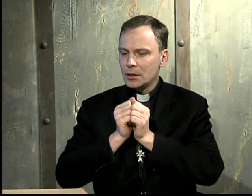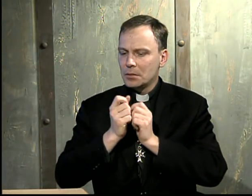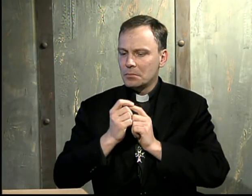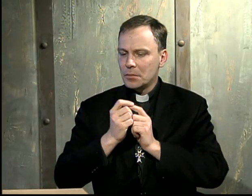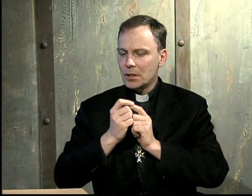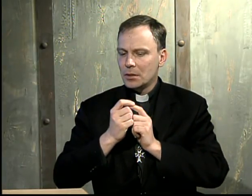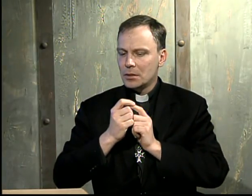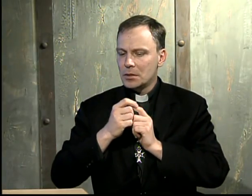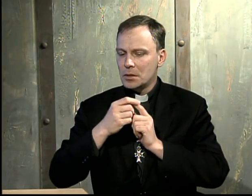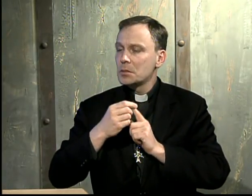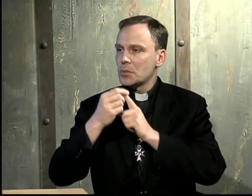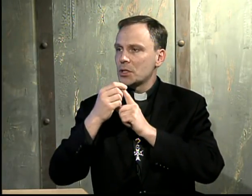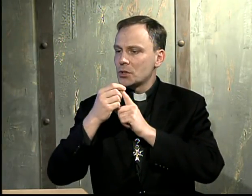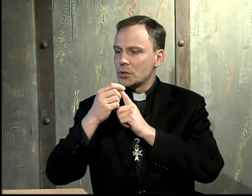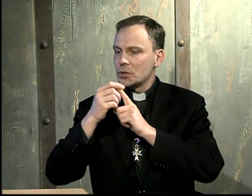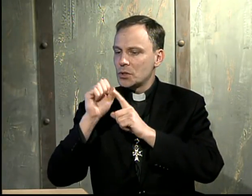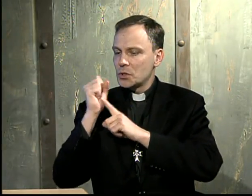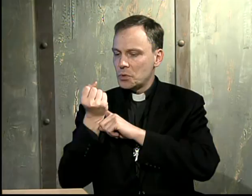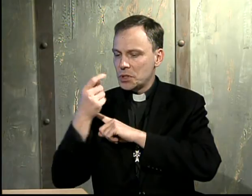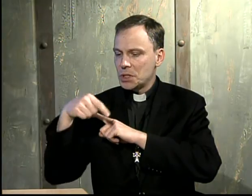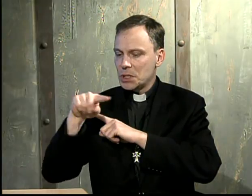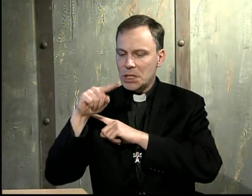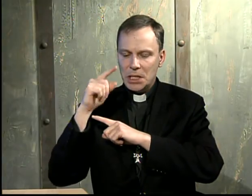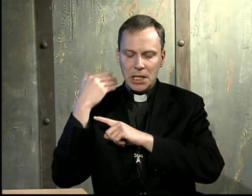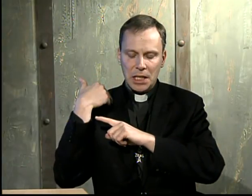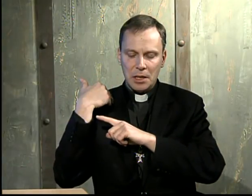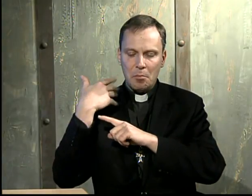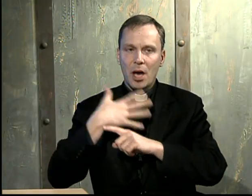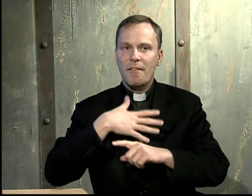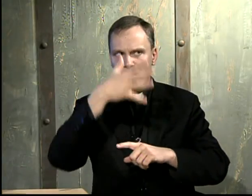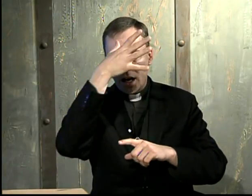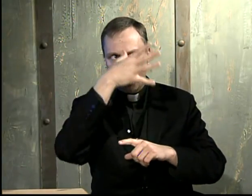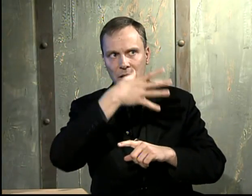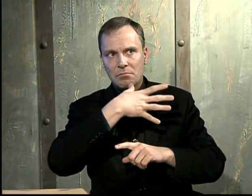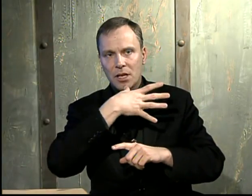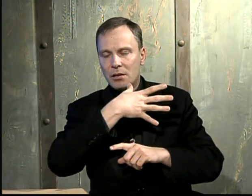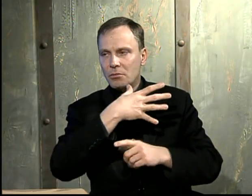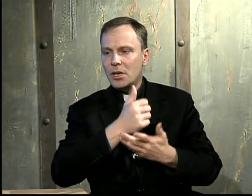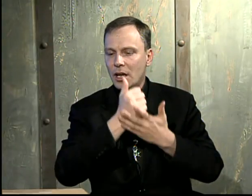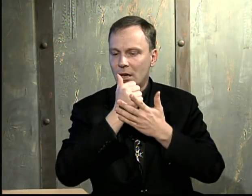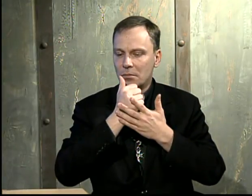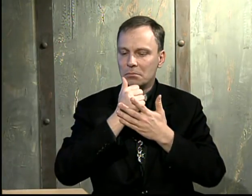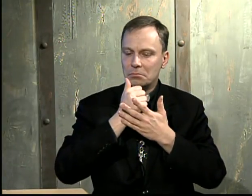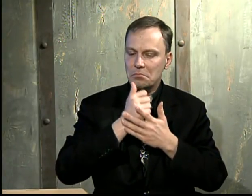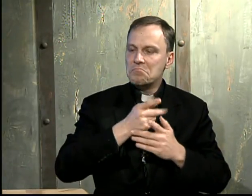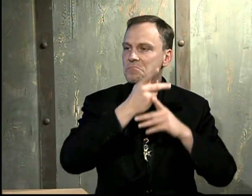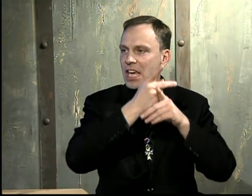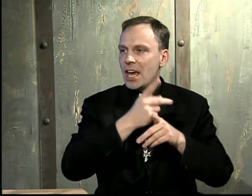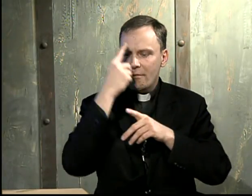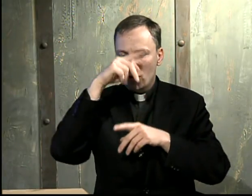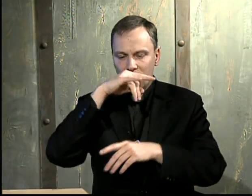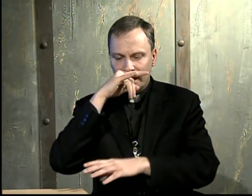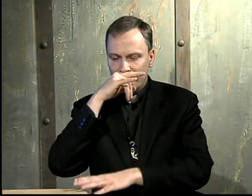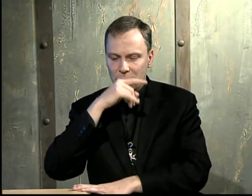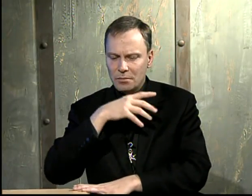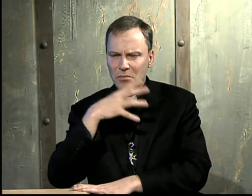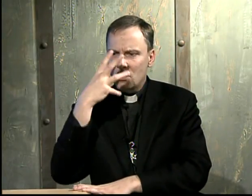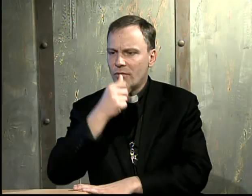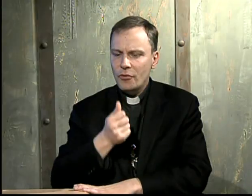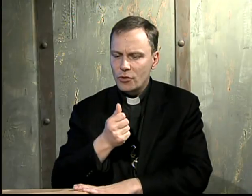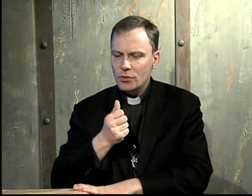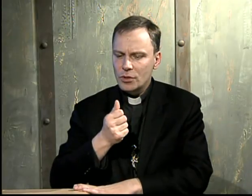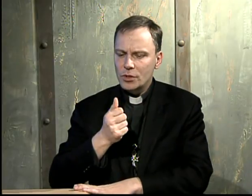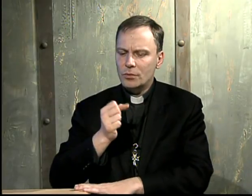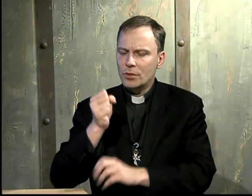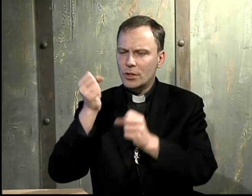And at times on the weekends, we would actually, wanting to give the parents of these children a break of some kind, we would